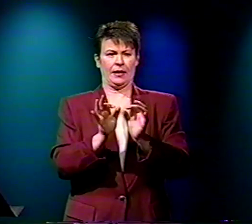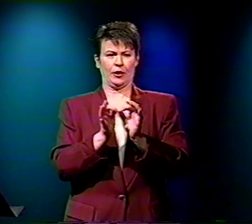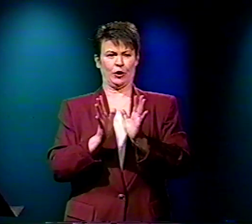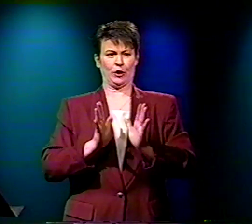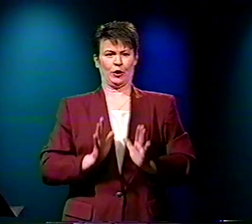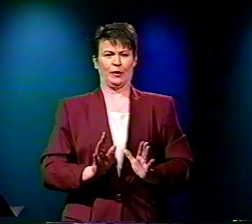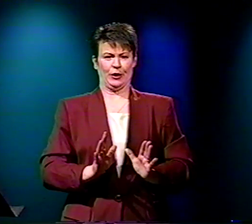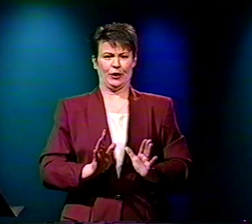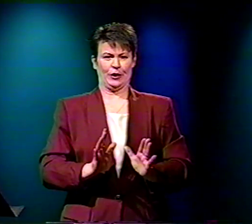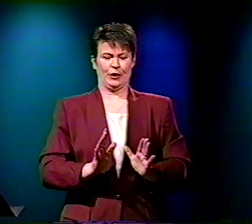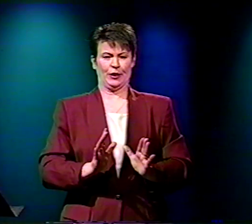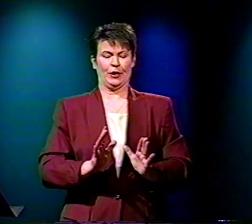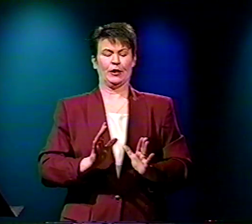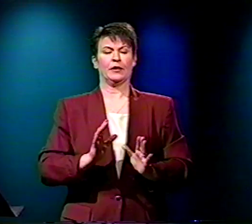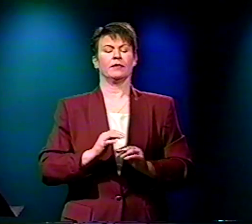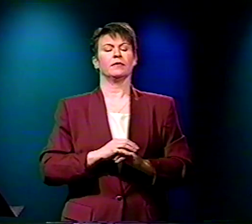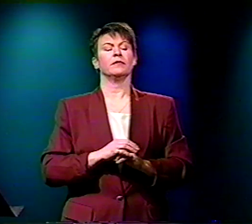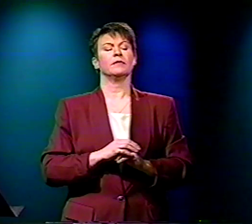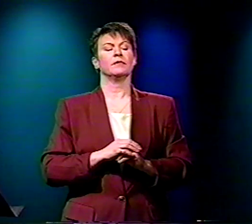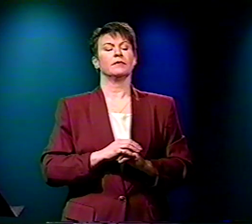"I'm only the interpreter."